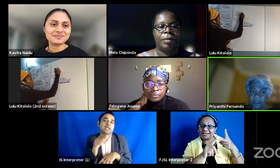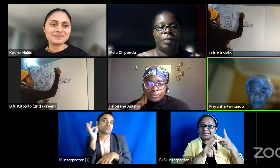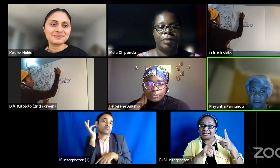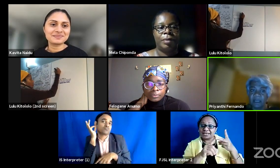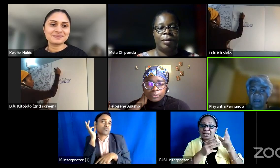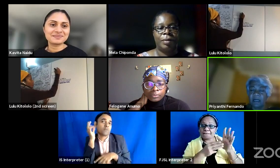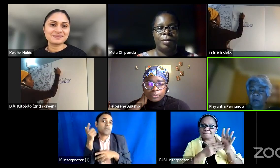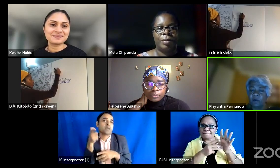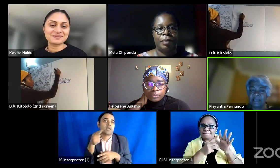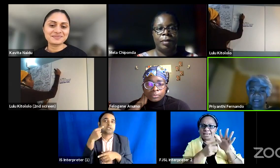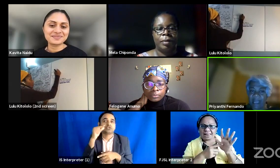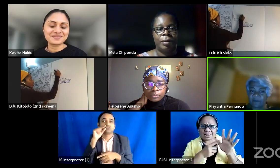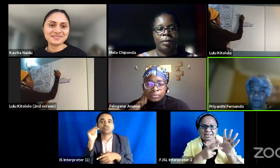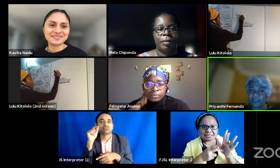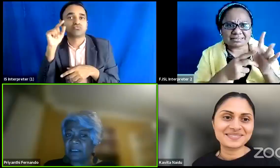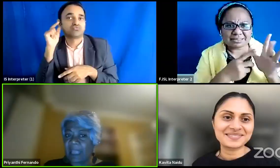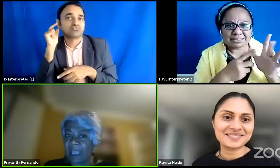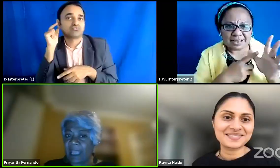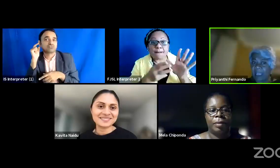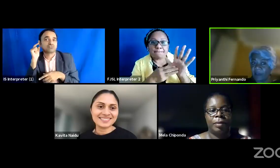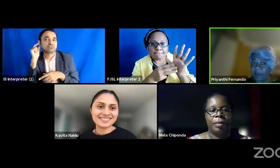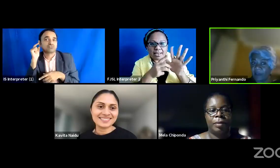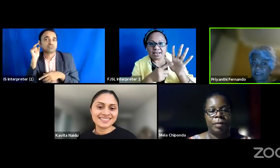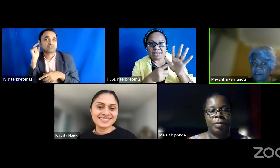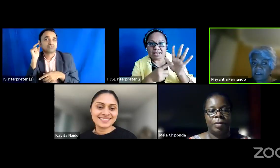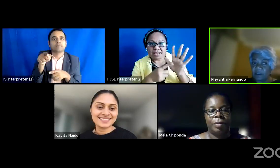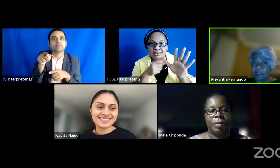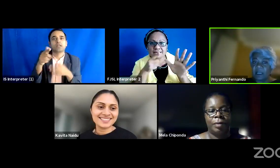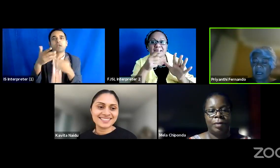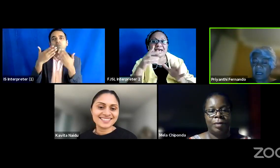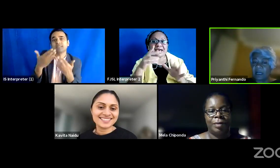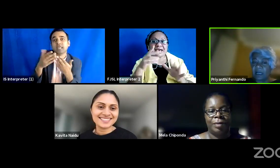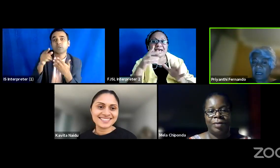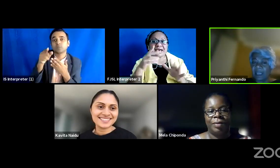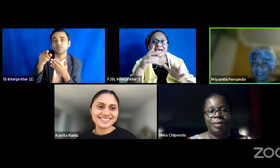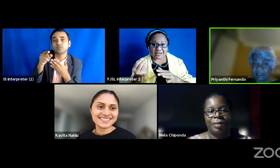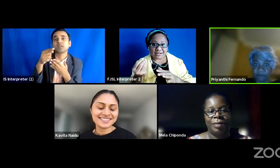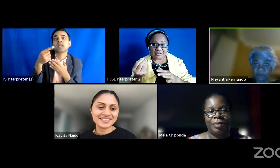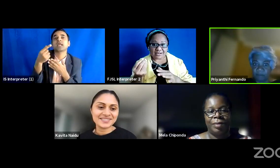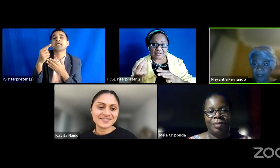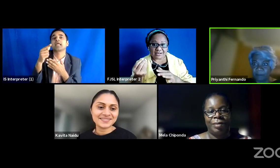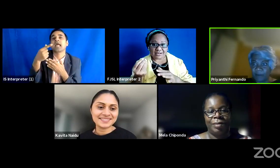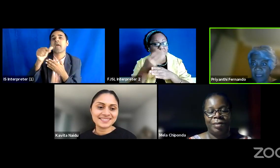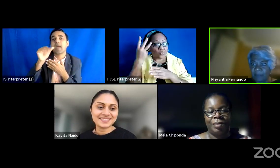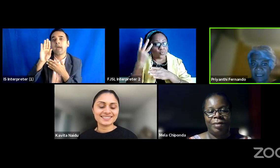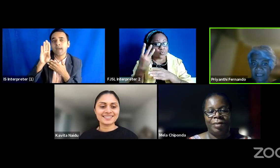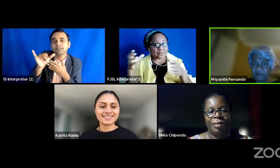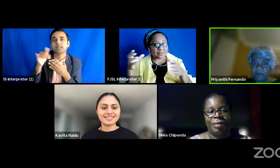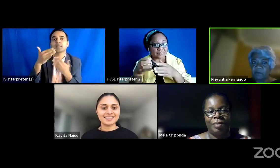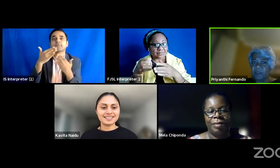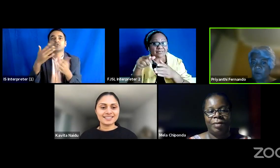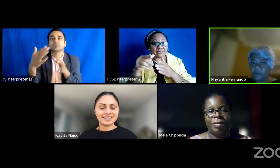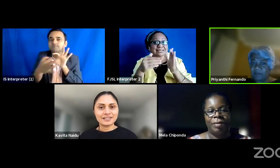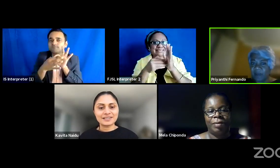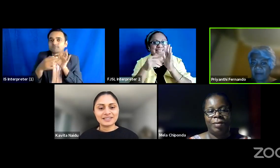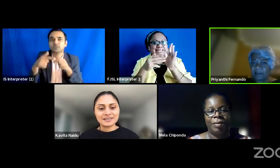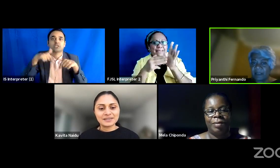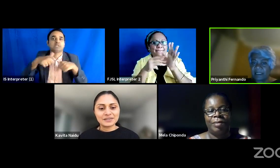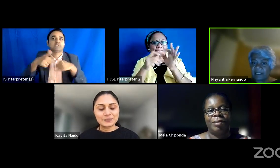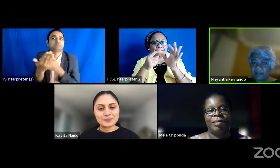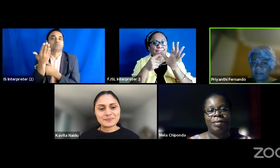Chiponda, who is an African ecofeminist, hailing from Zimbabwe, I believe,